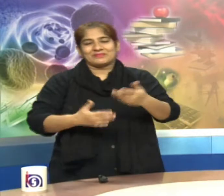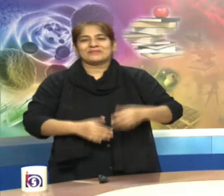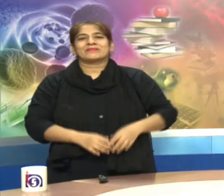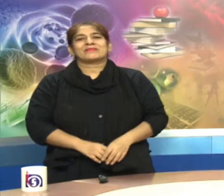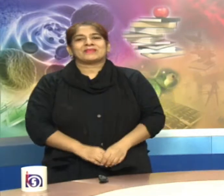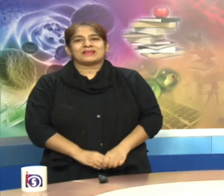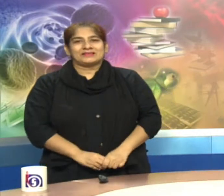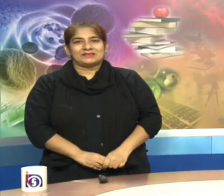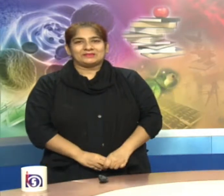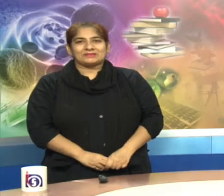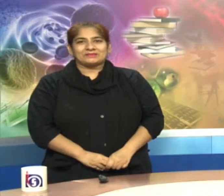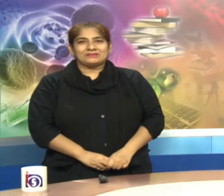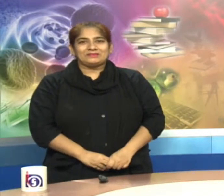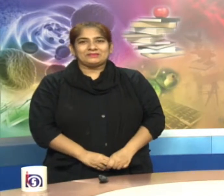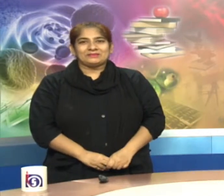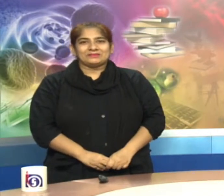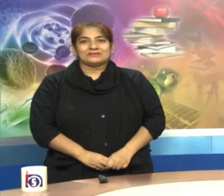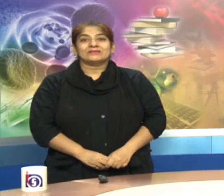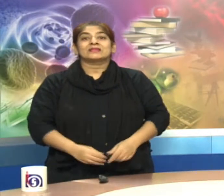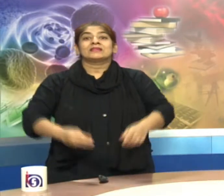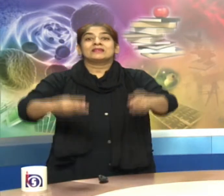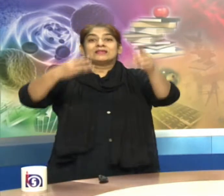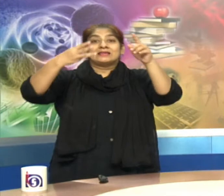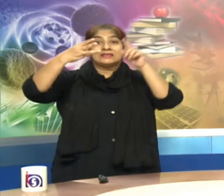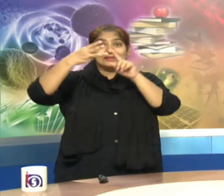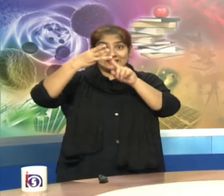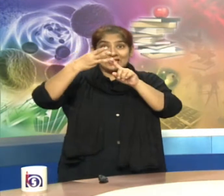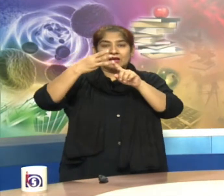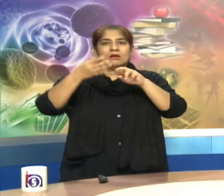So it is a kind of a limitation.